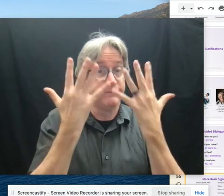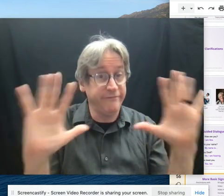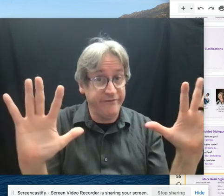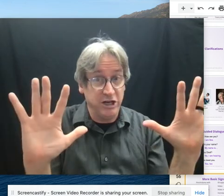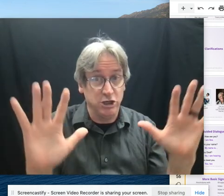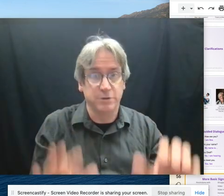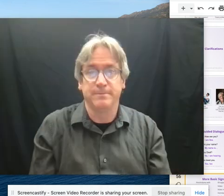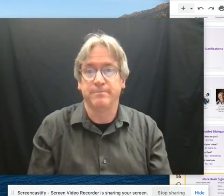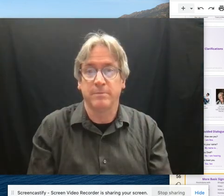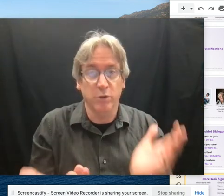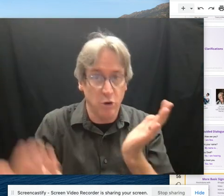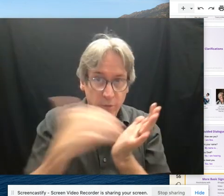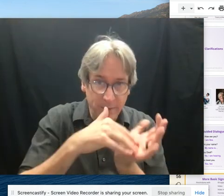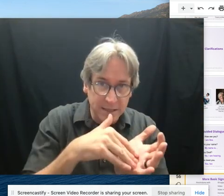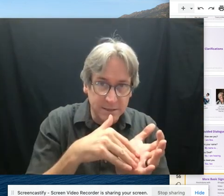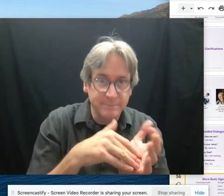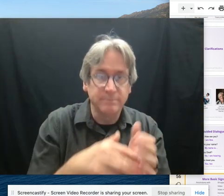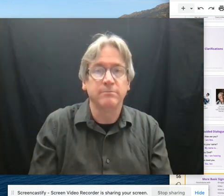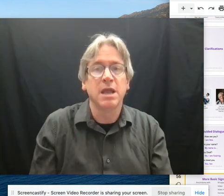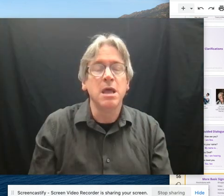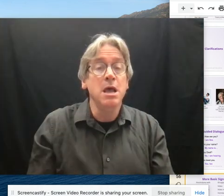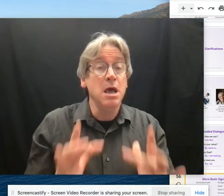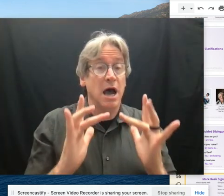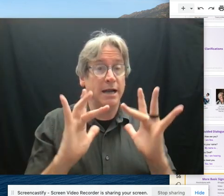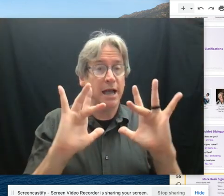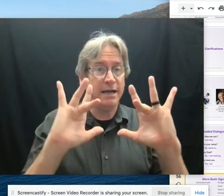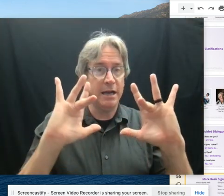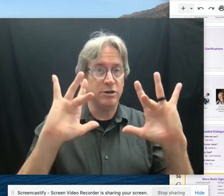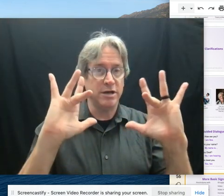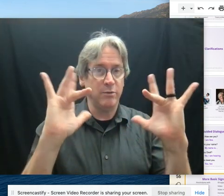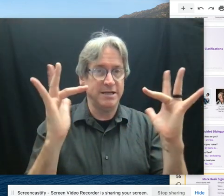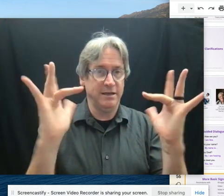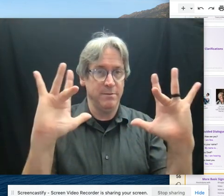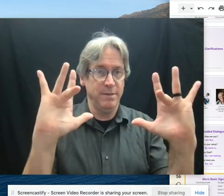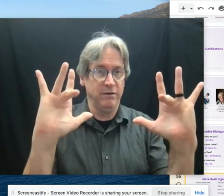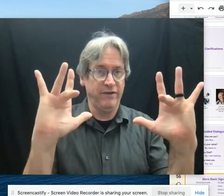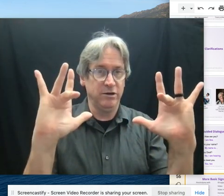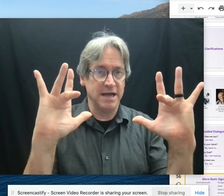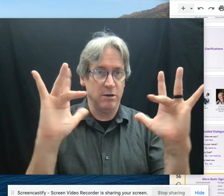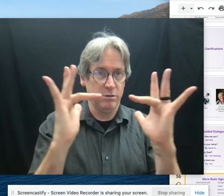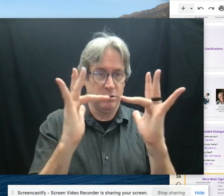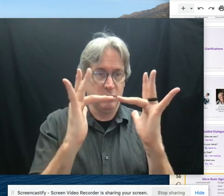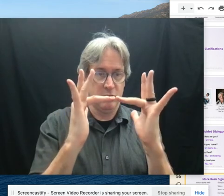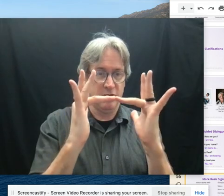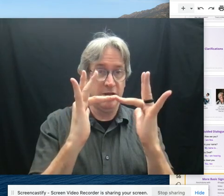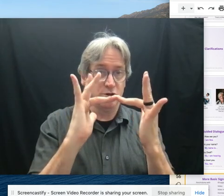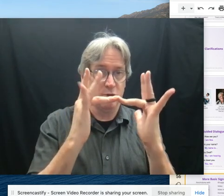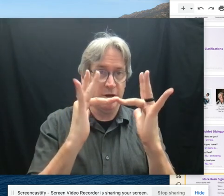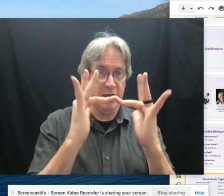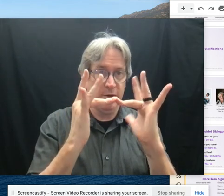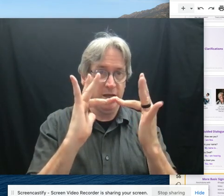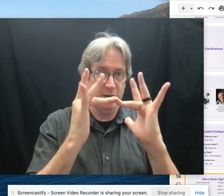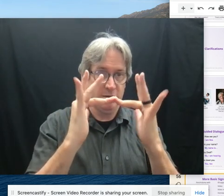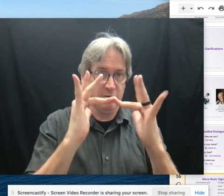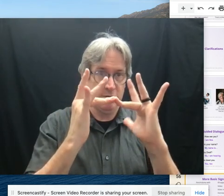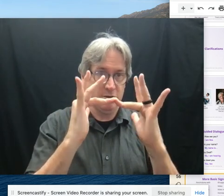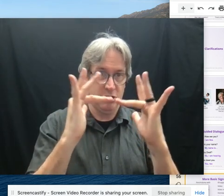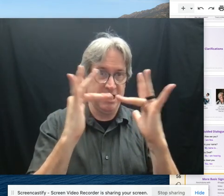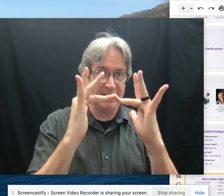finish. We know repeat. Online and internet, we take the middle finger down, the internal one, and